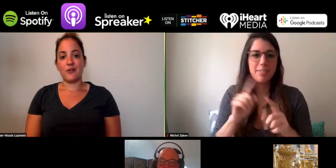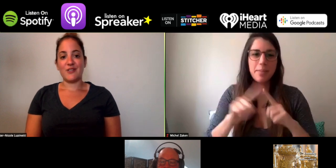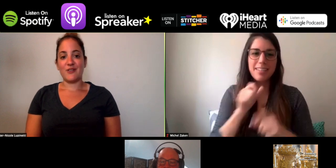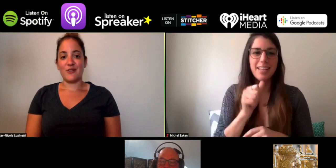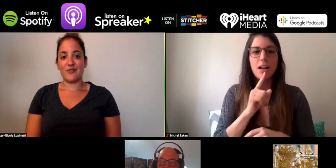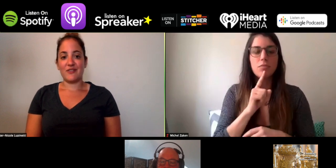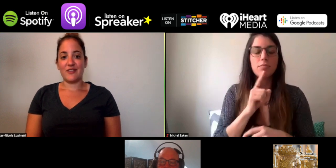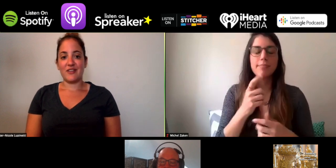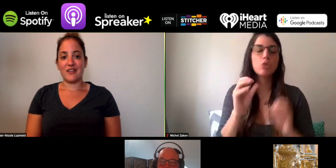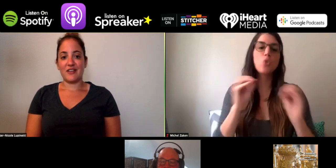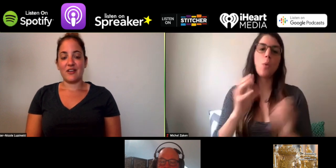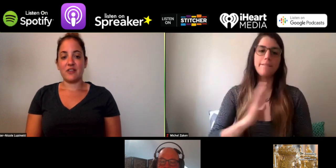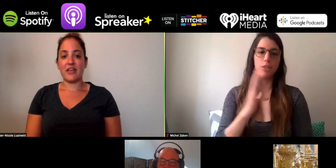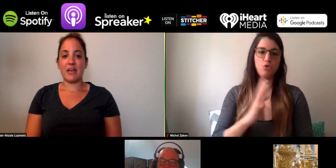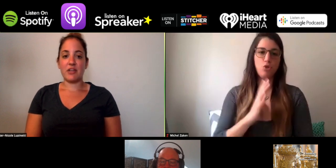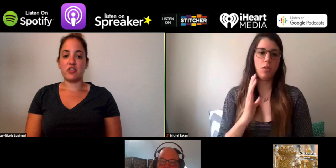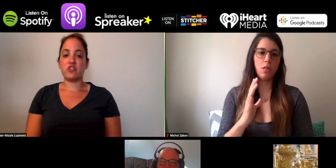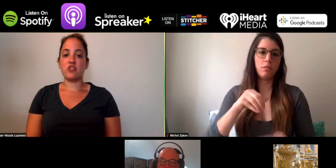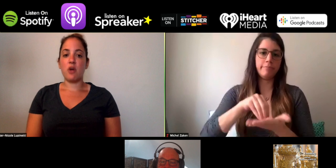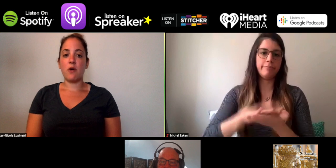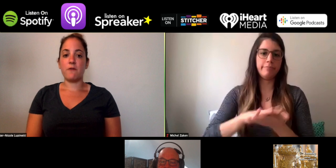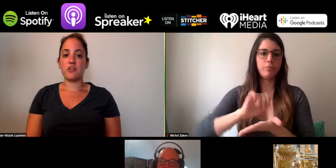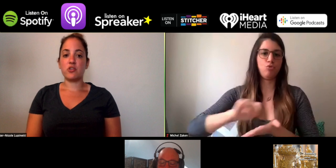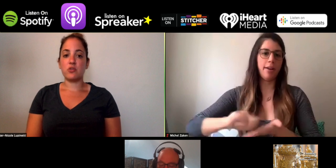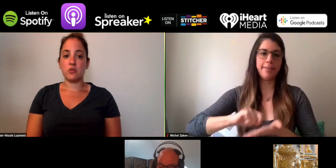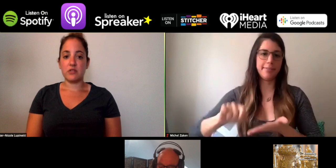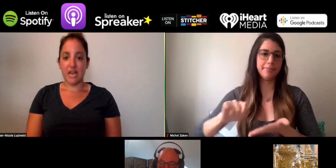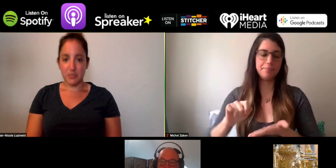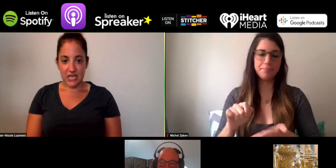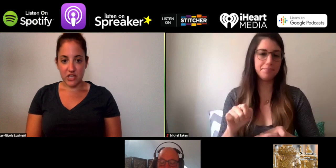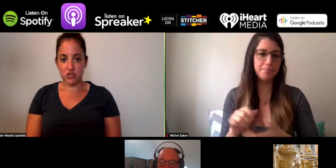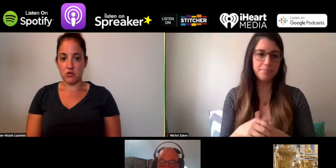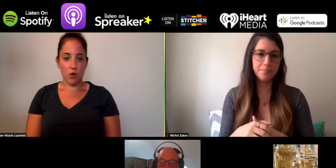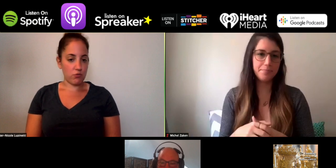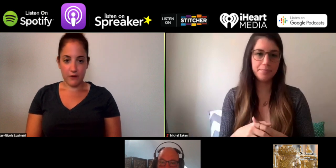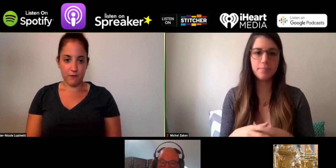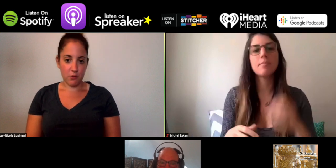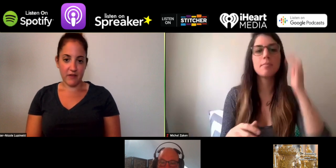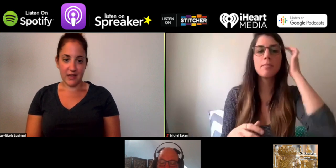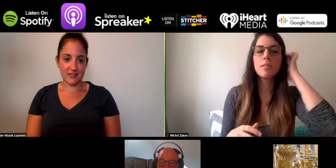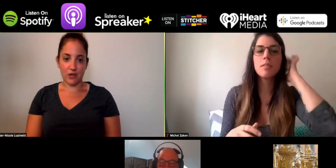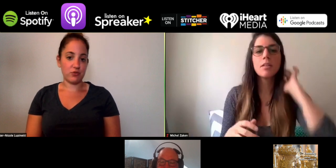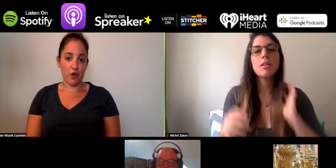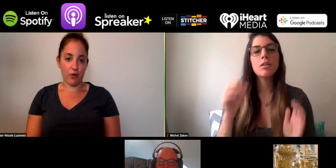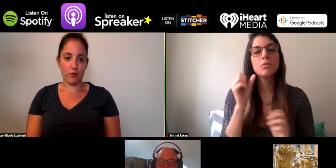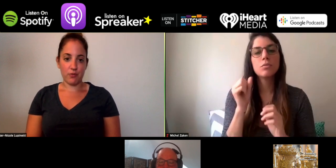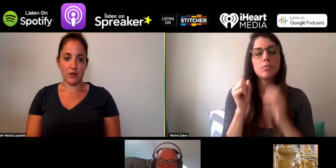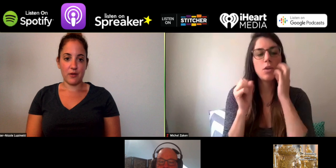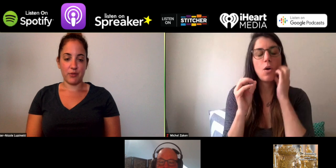You know, so like I mentioned, there's no official documentation or no written form of ASL,